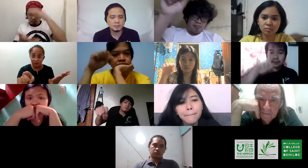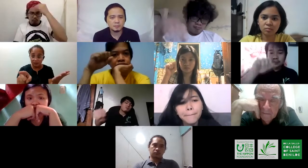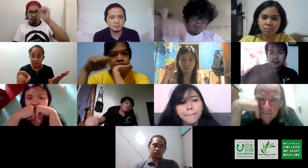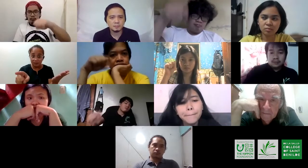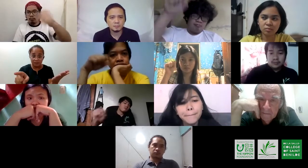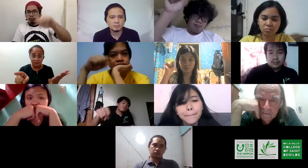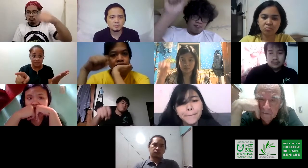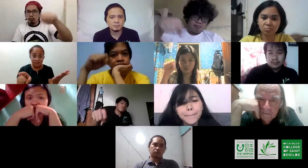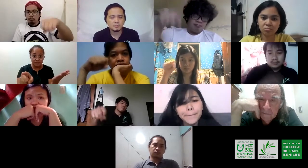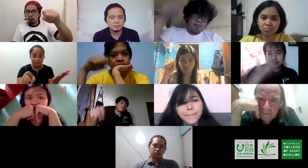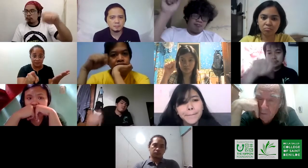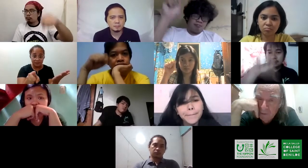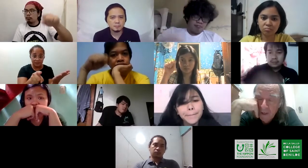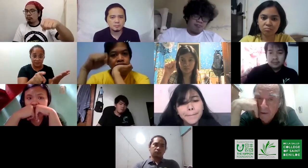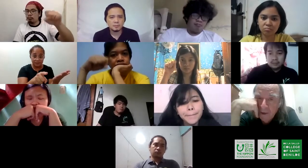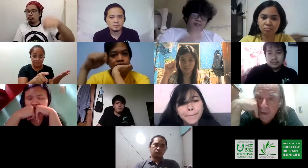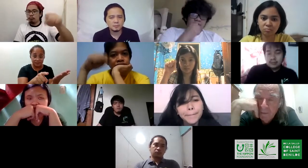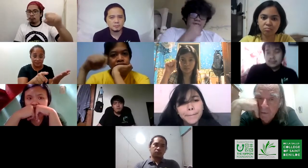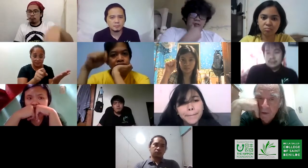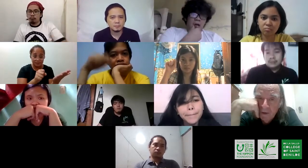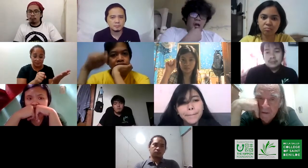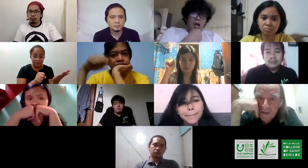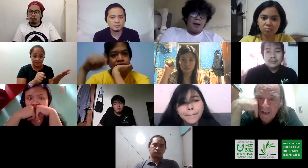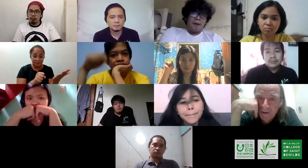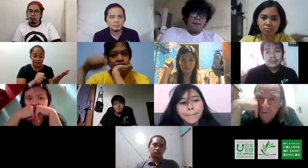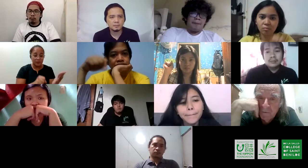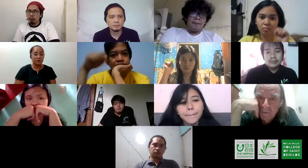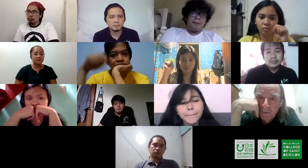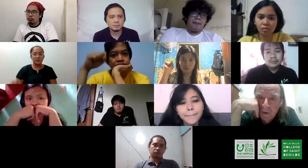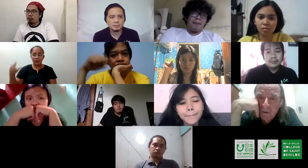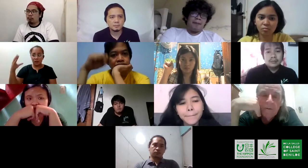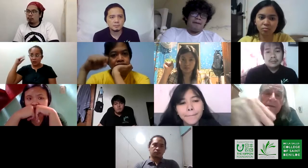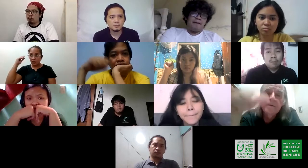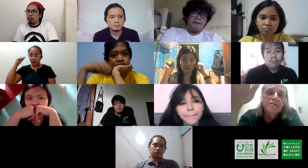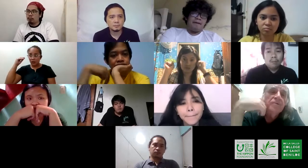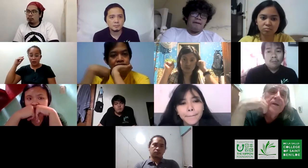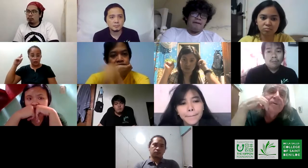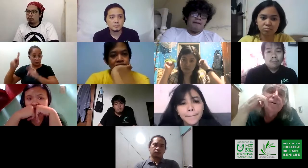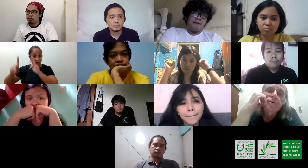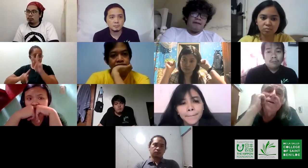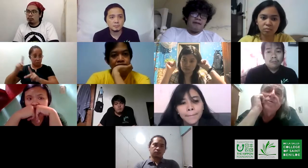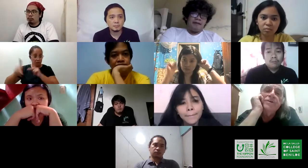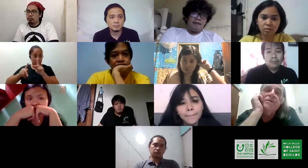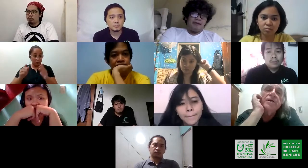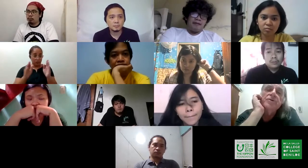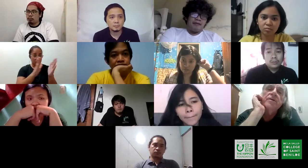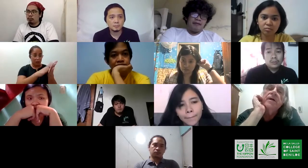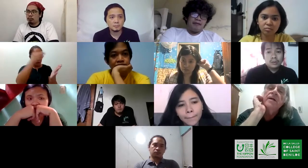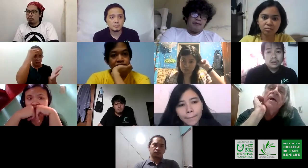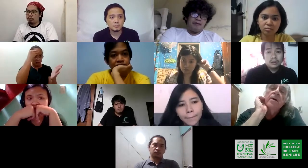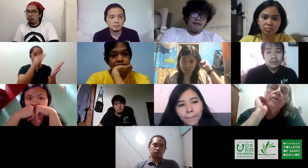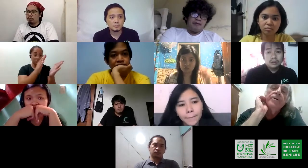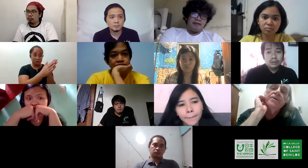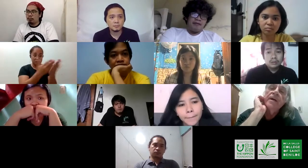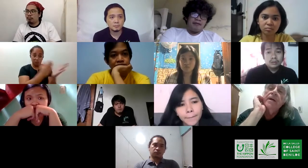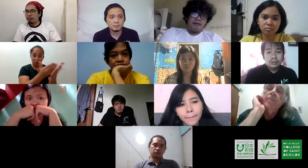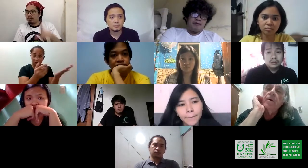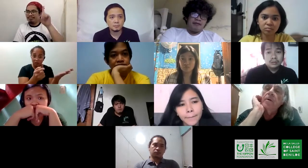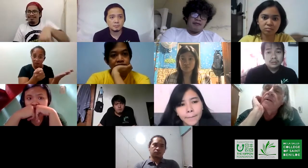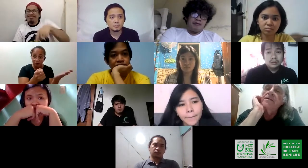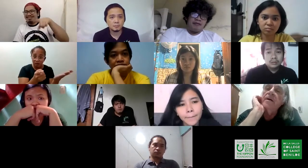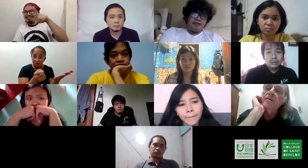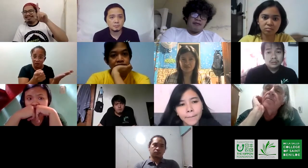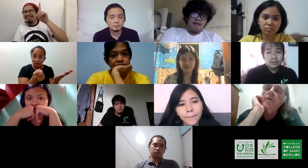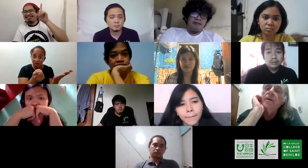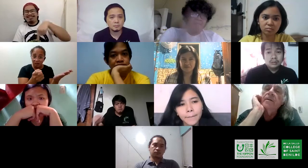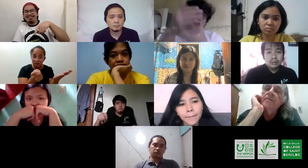Yes. You think hearing people can learn sign language from a book? Okay, there's no need to train you as a teacher then. We just make a book